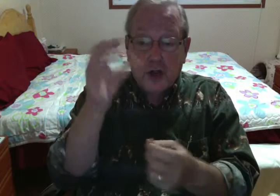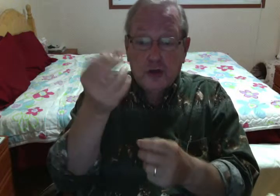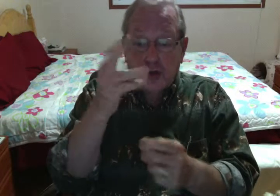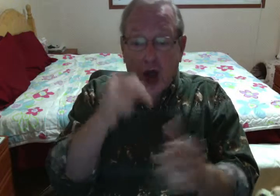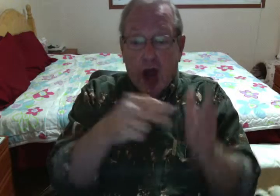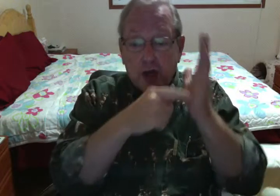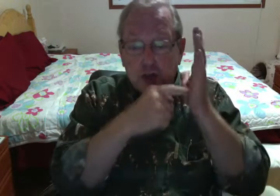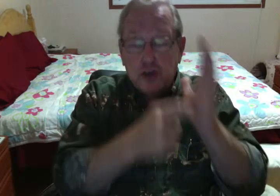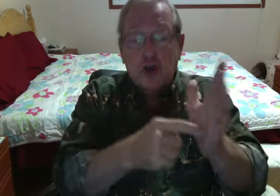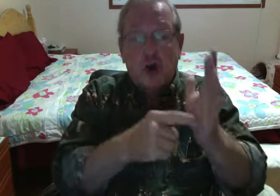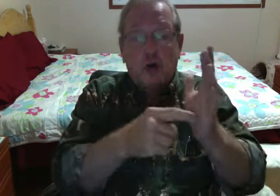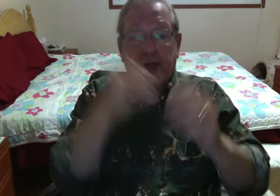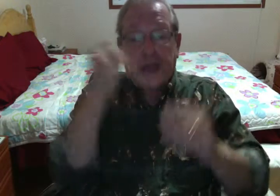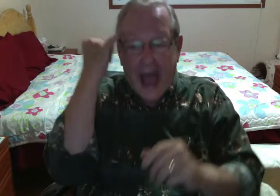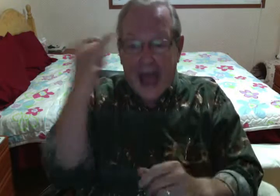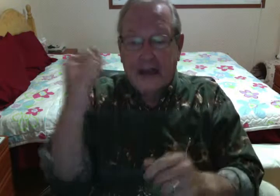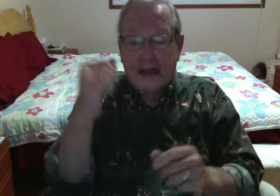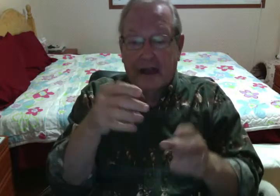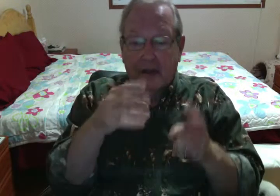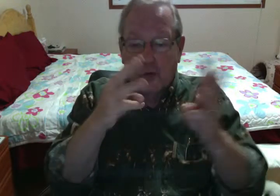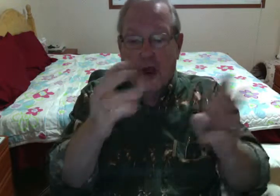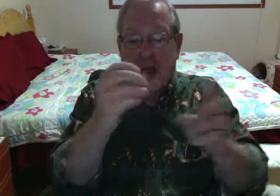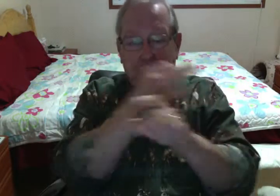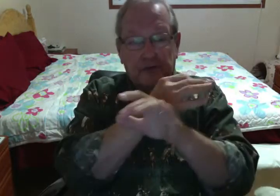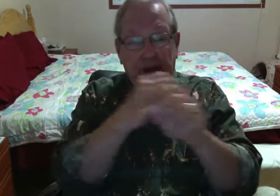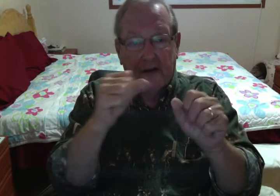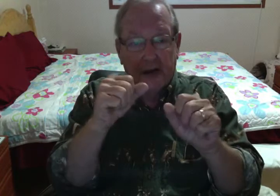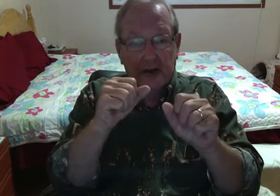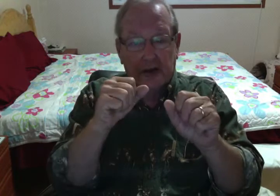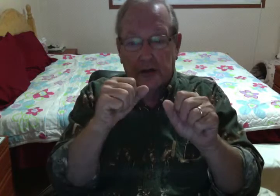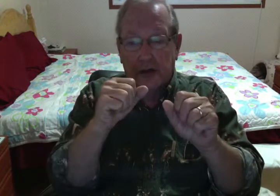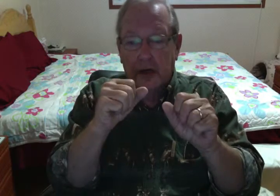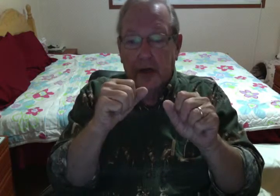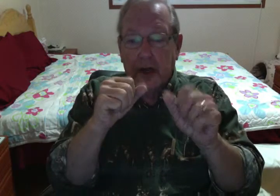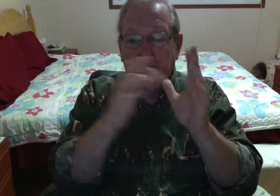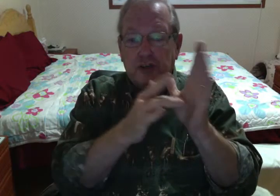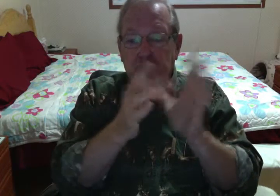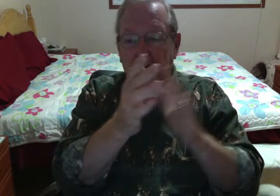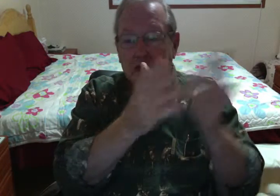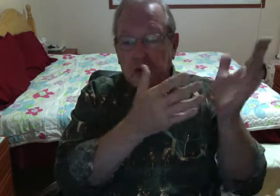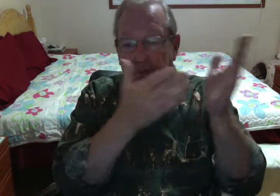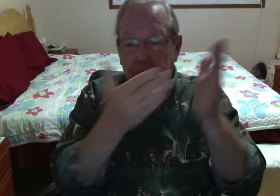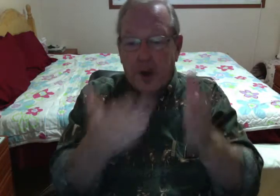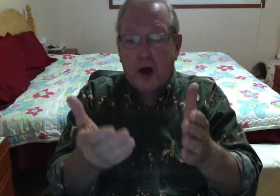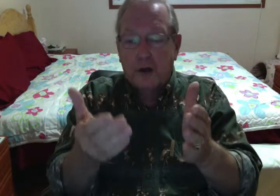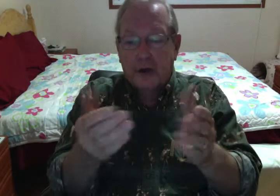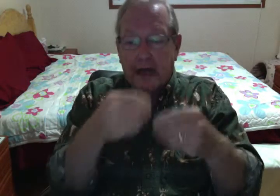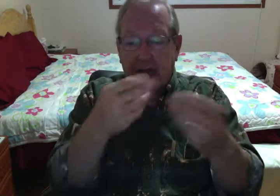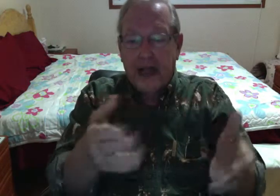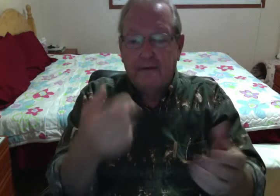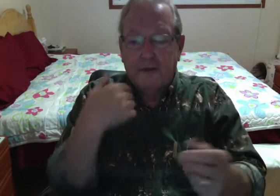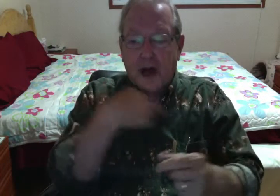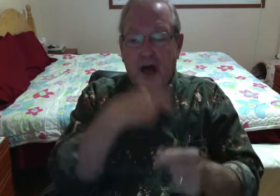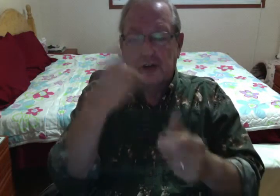John showed the idea of the way of salvation, and Jesus brought and gave to us